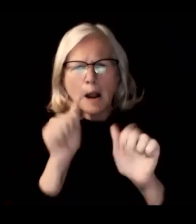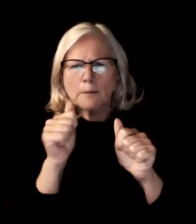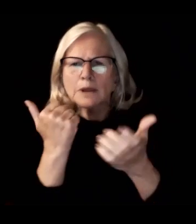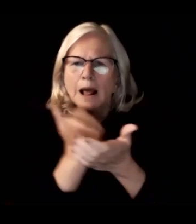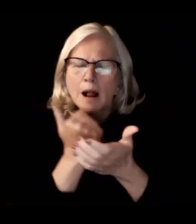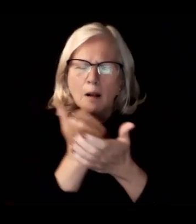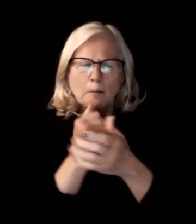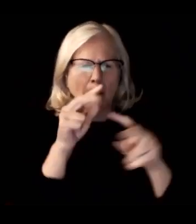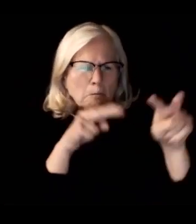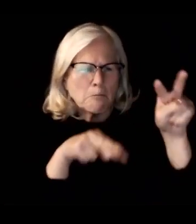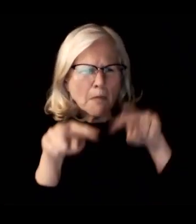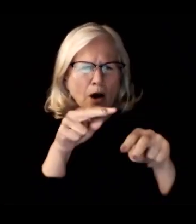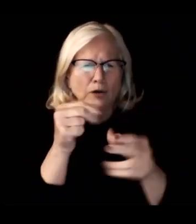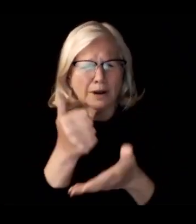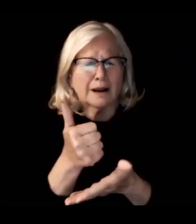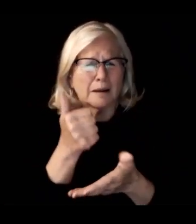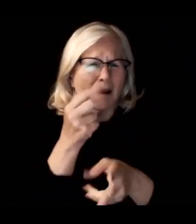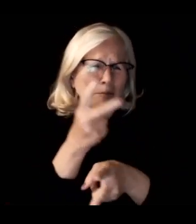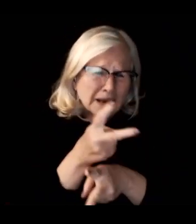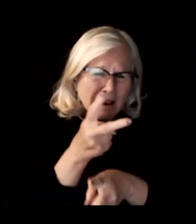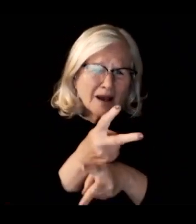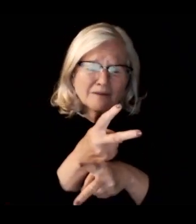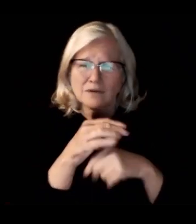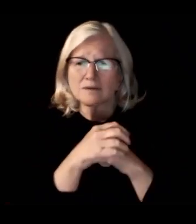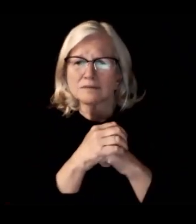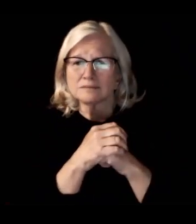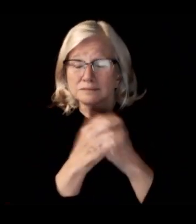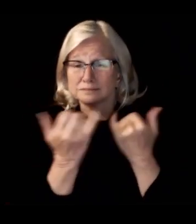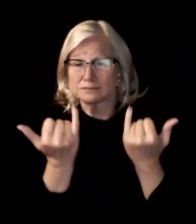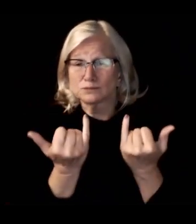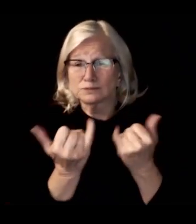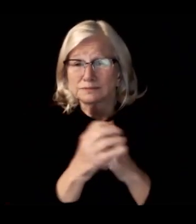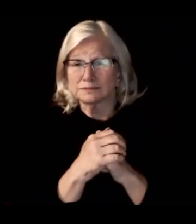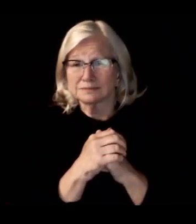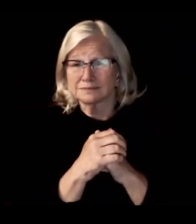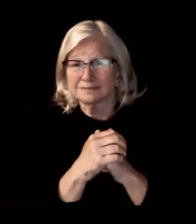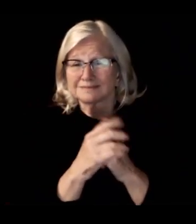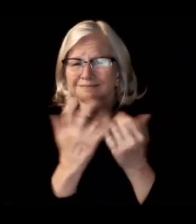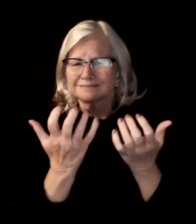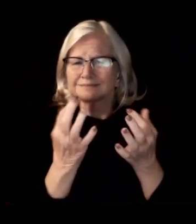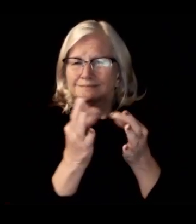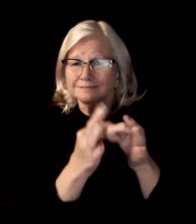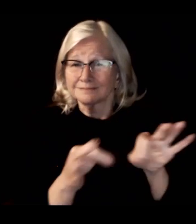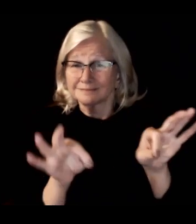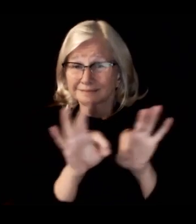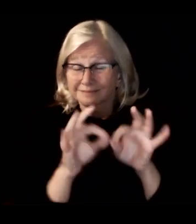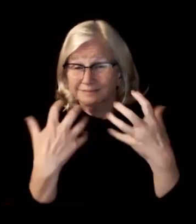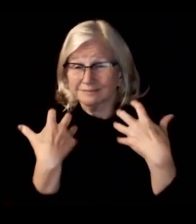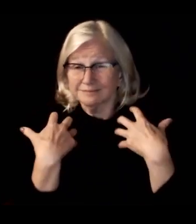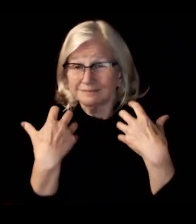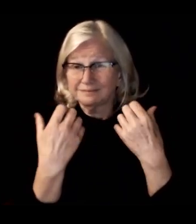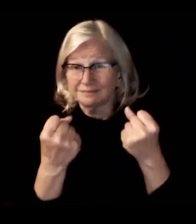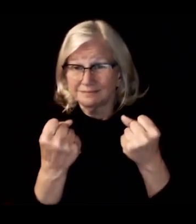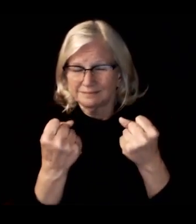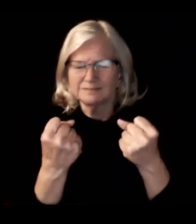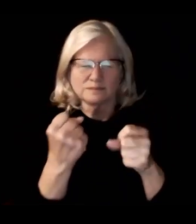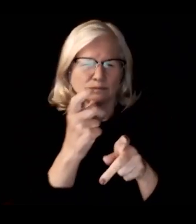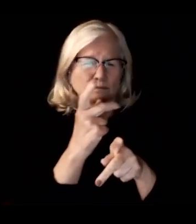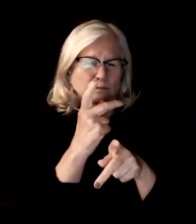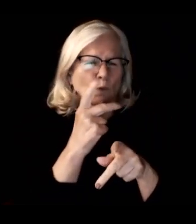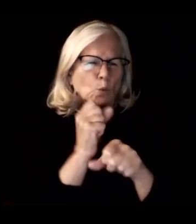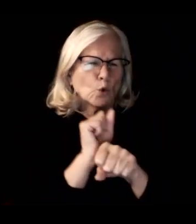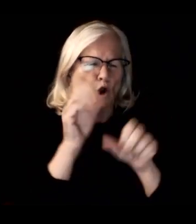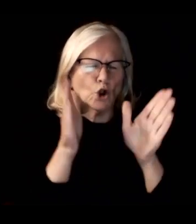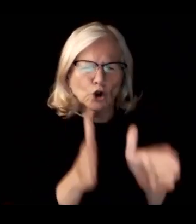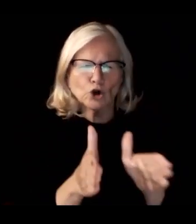about our essential caregiver guidance. This guidance went into effect on July 25th of 2020. While it is